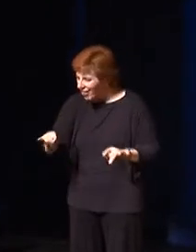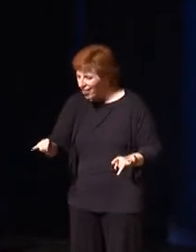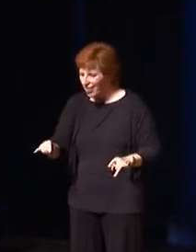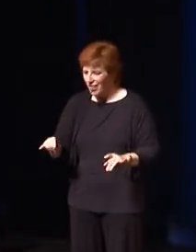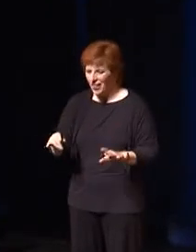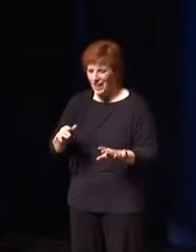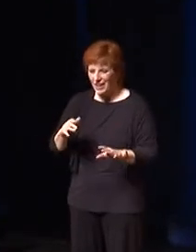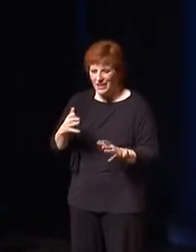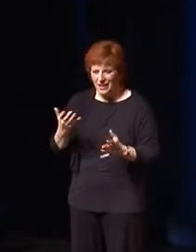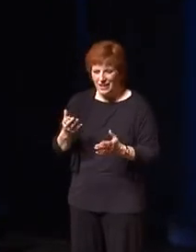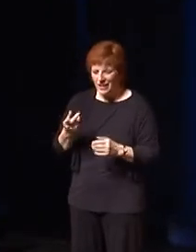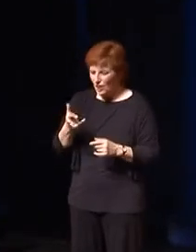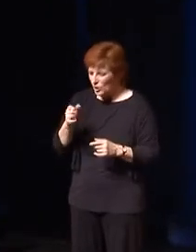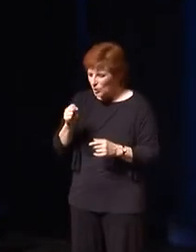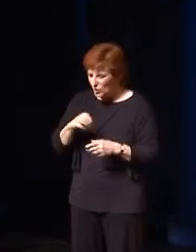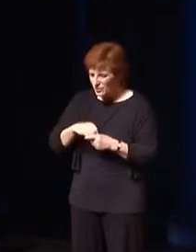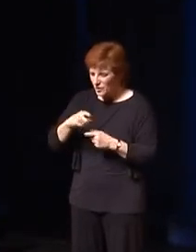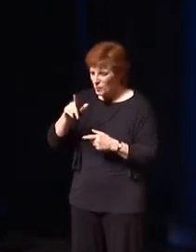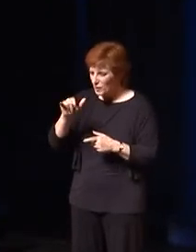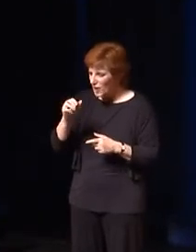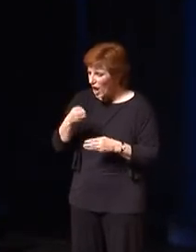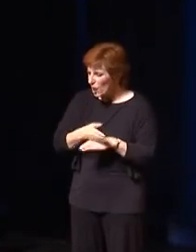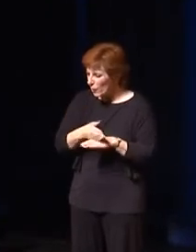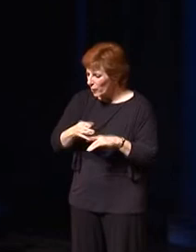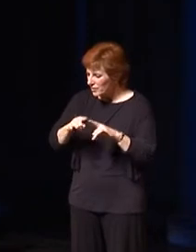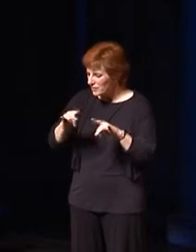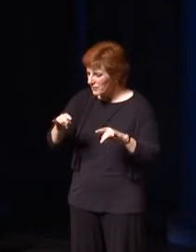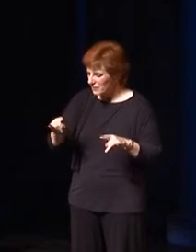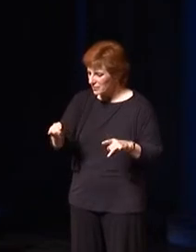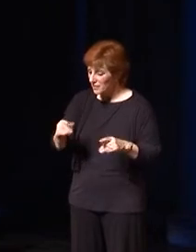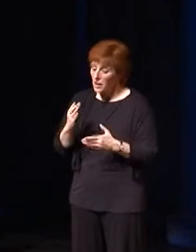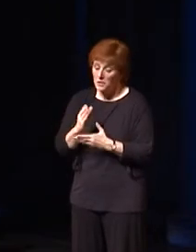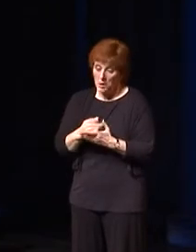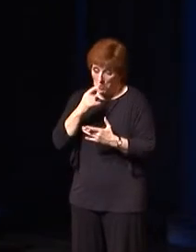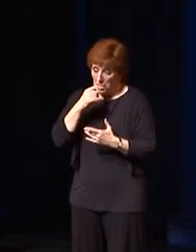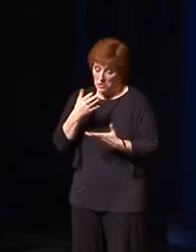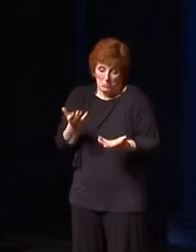and glues used in plywood and things like that, and some are not.